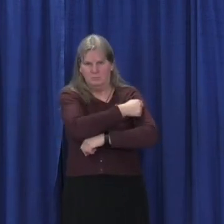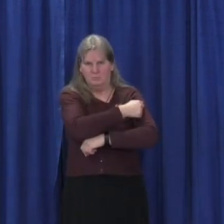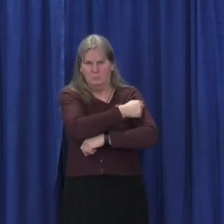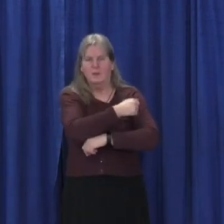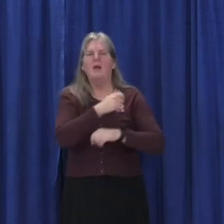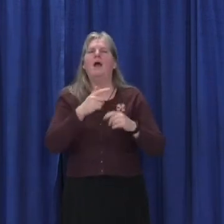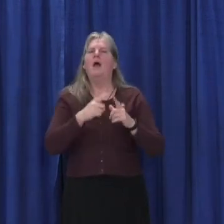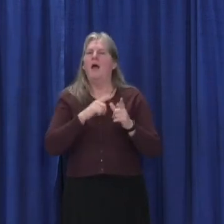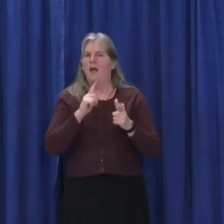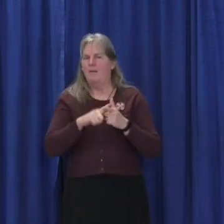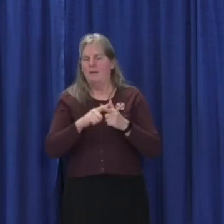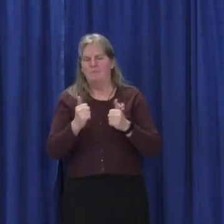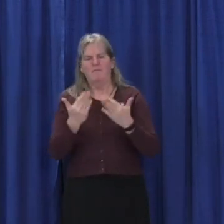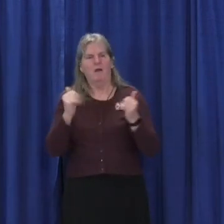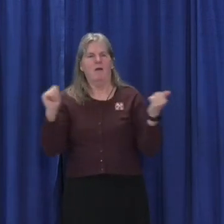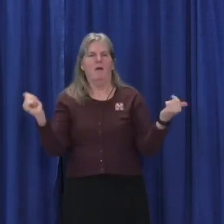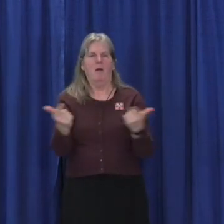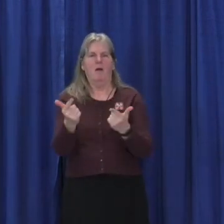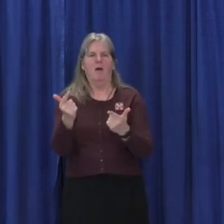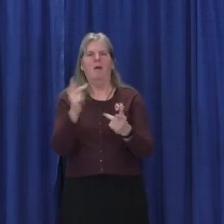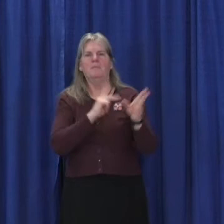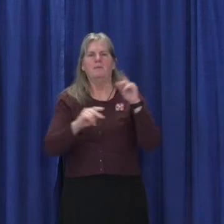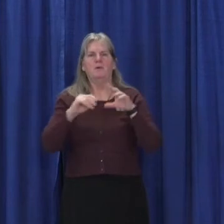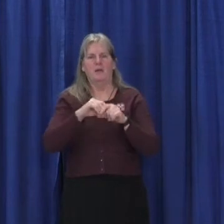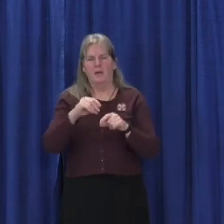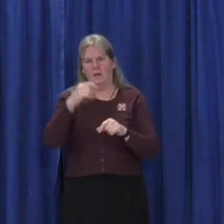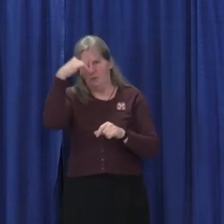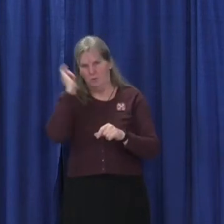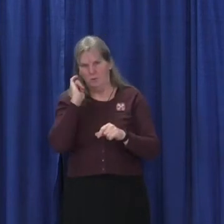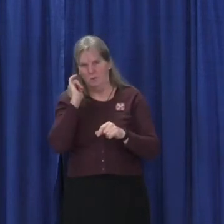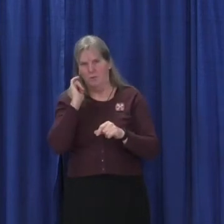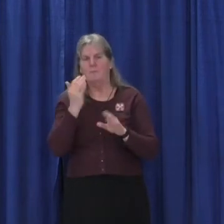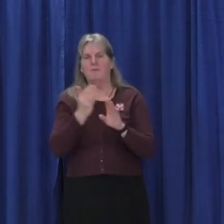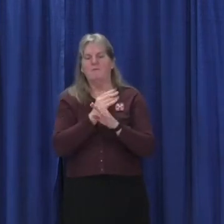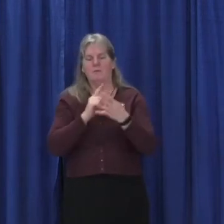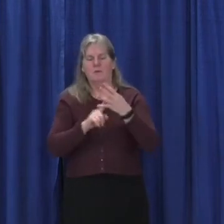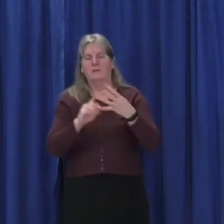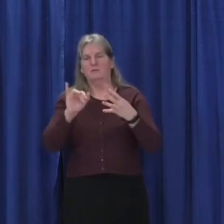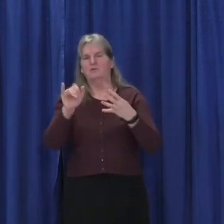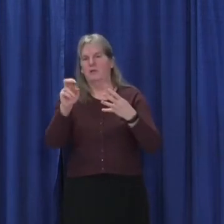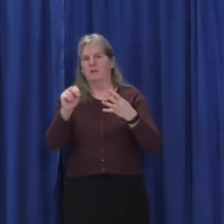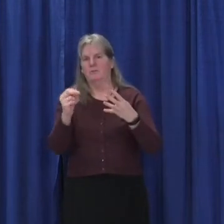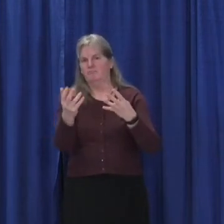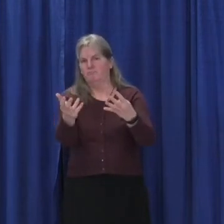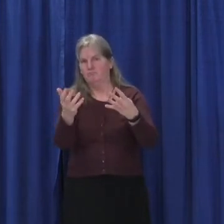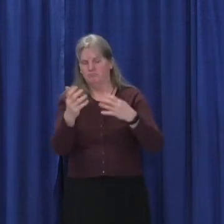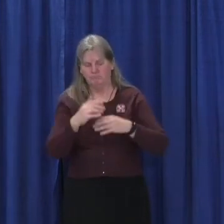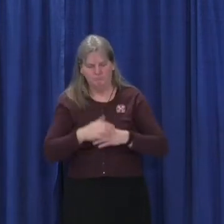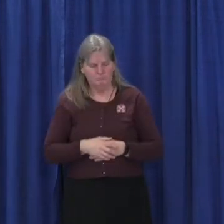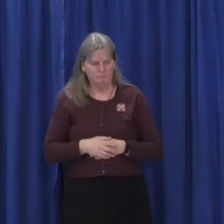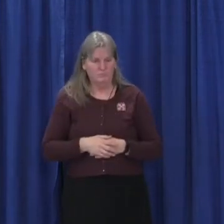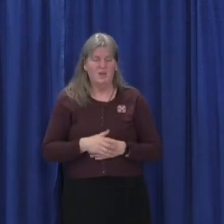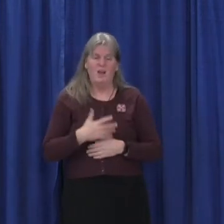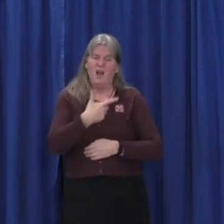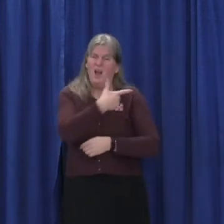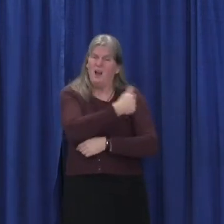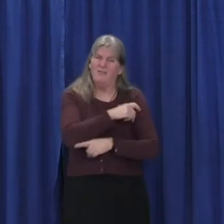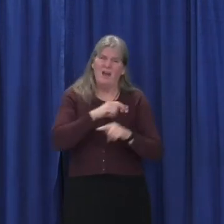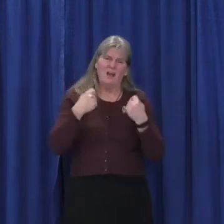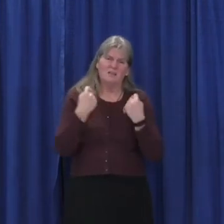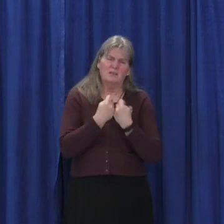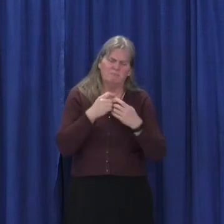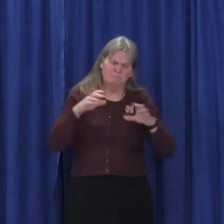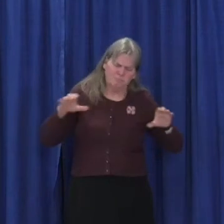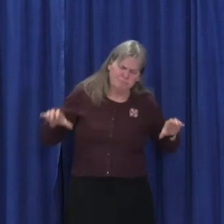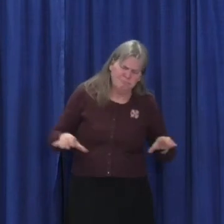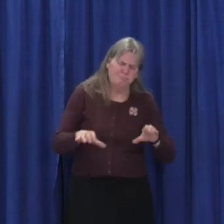making one available for every Yukoner who's eligible by the end of January. The vaccination team is working so very